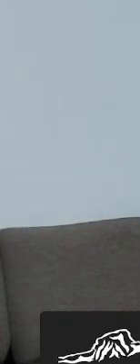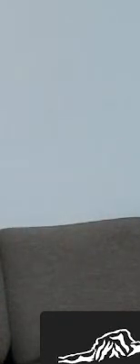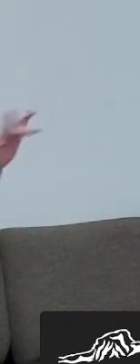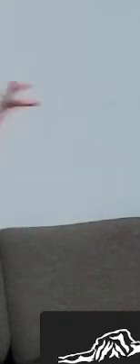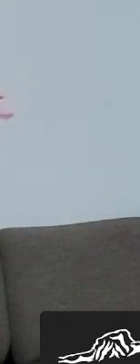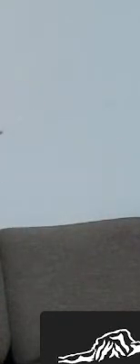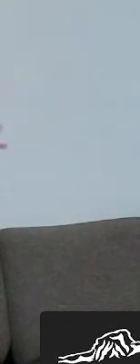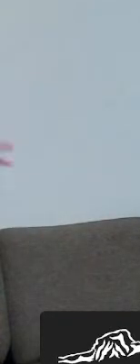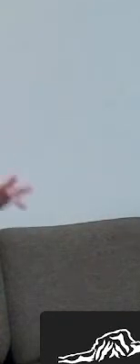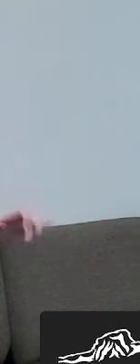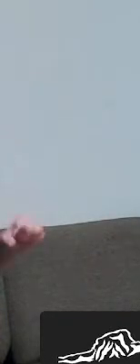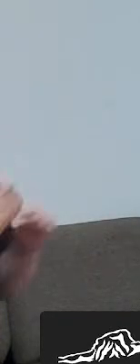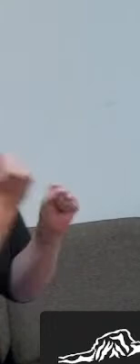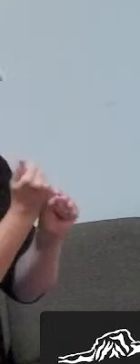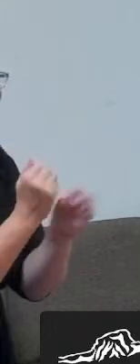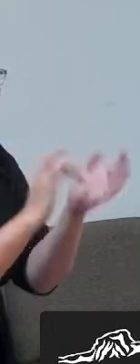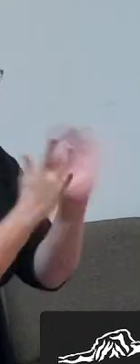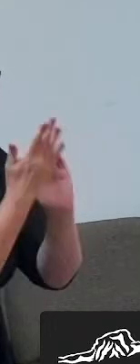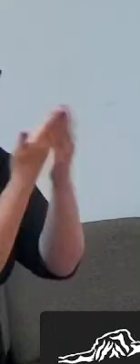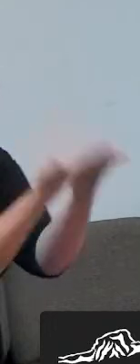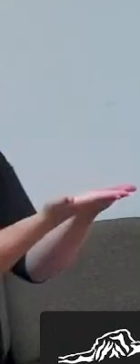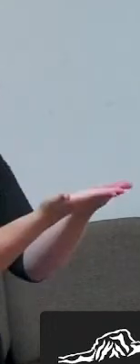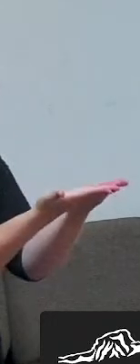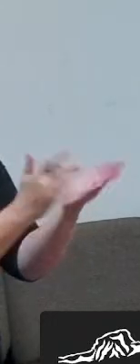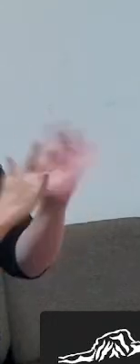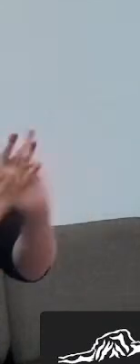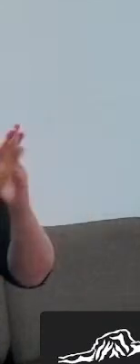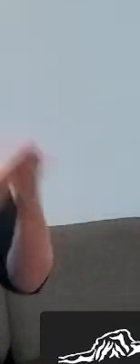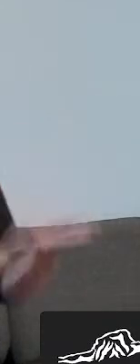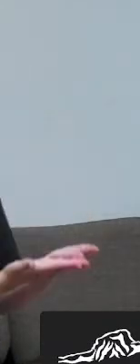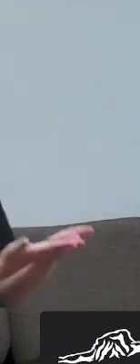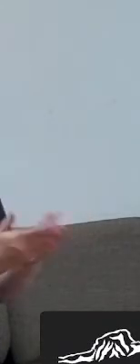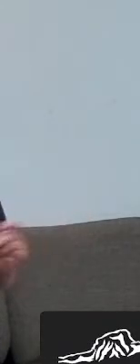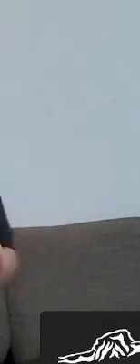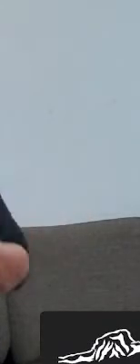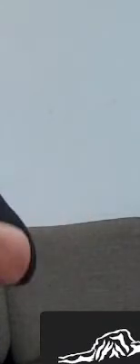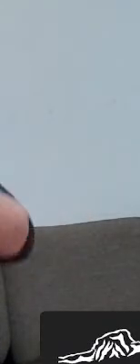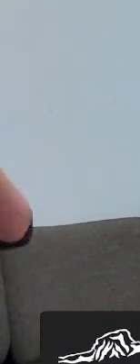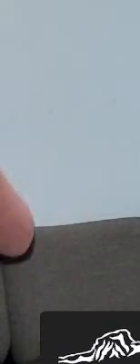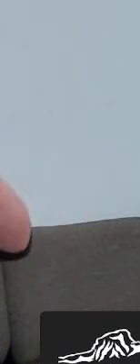trying to make it biblical tonight. It's biblical to give